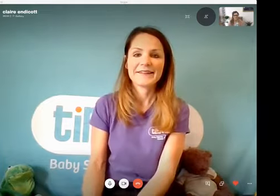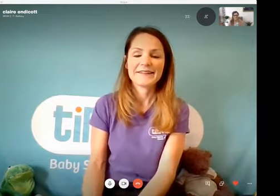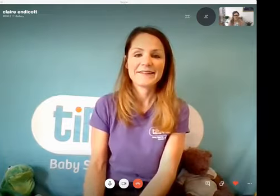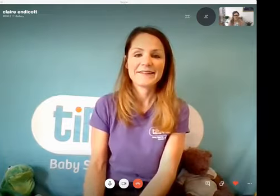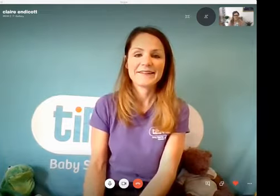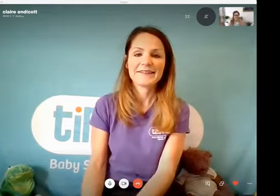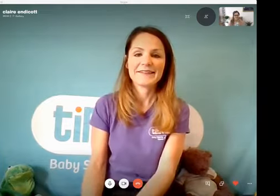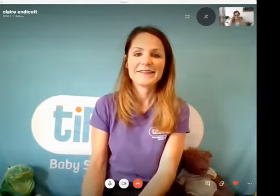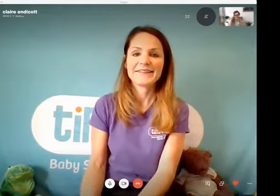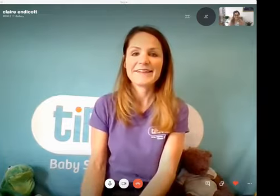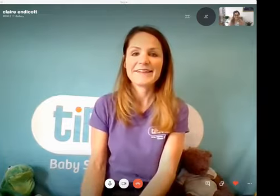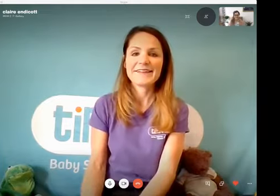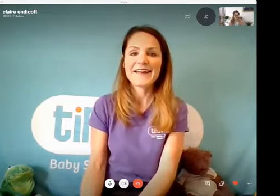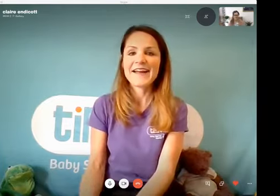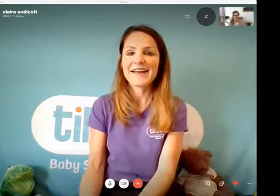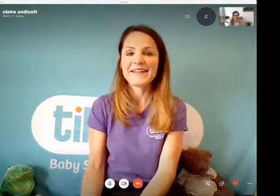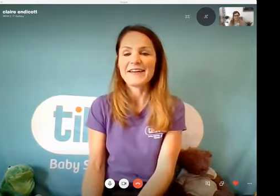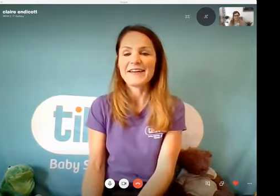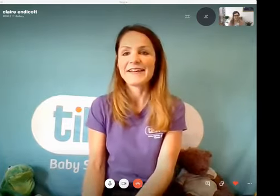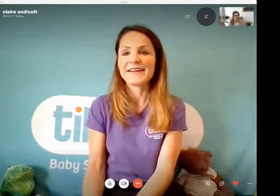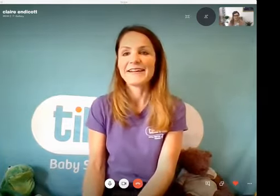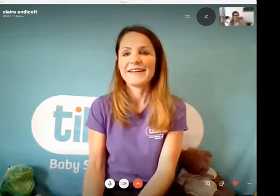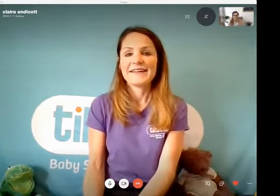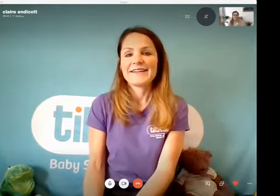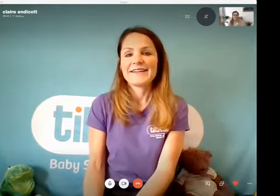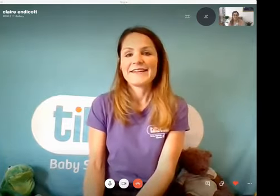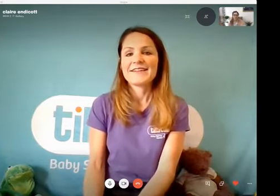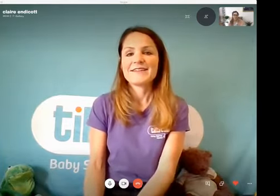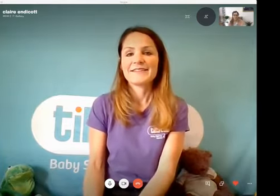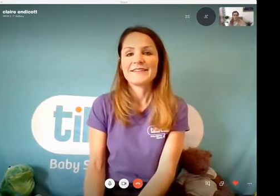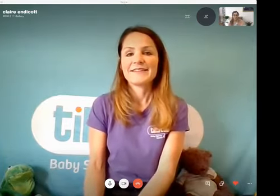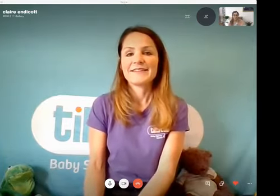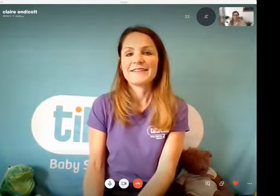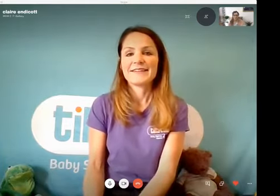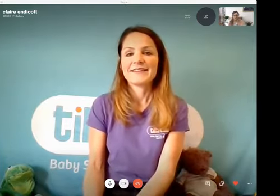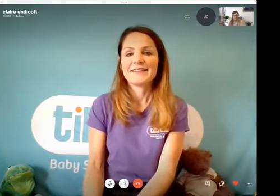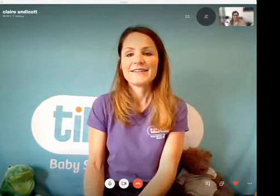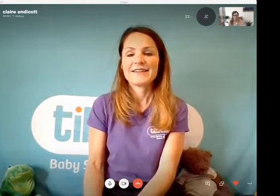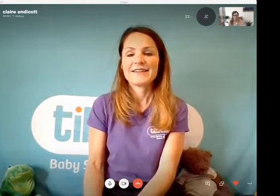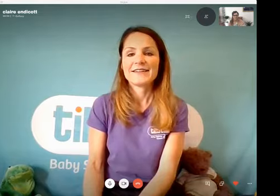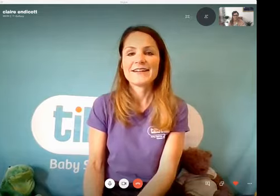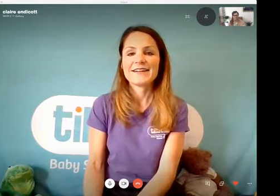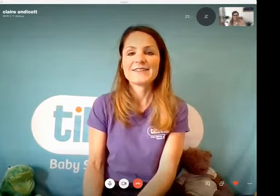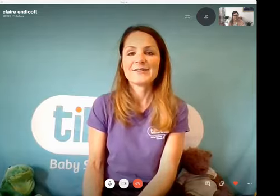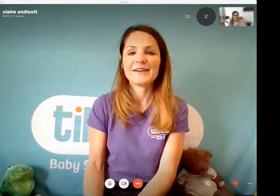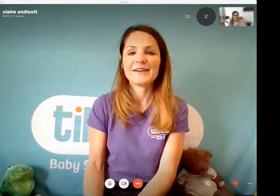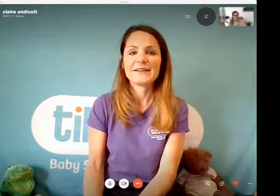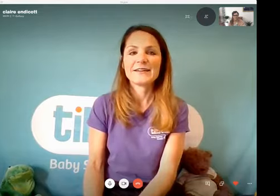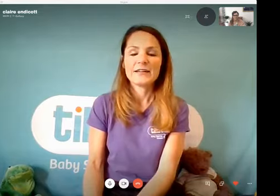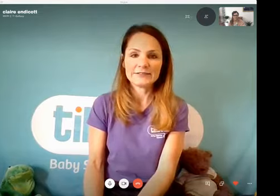And yeah, that'd be great. Brilliant. Thank you for your time, Claire. It's been brilliant, and hopefully people will learn something and